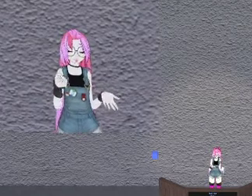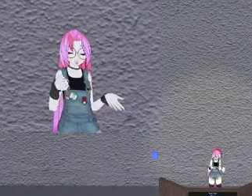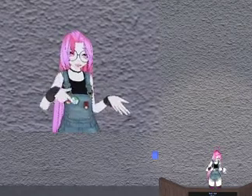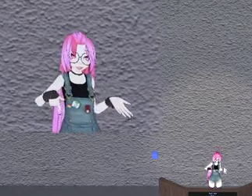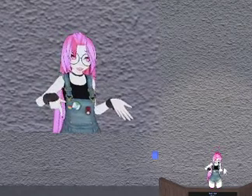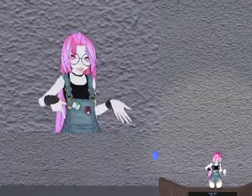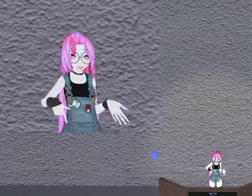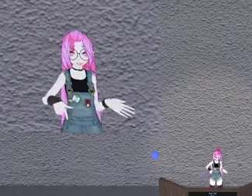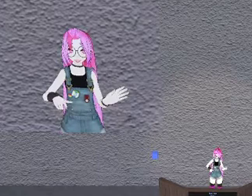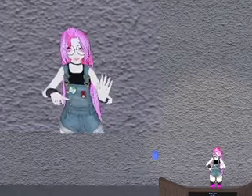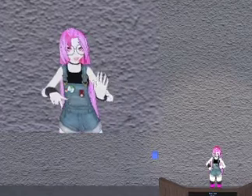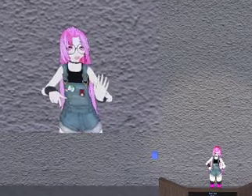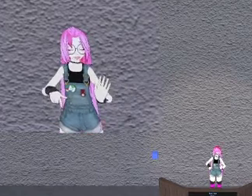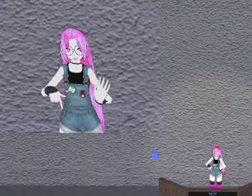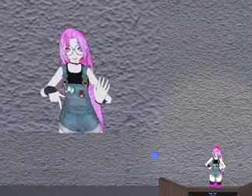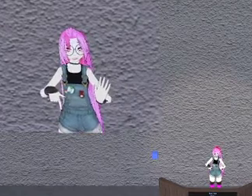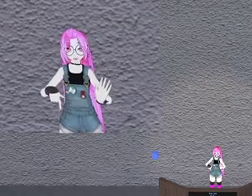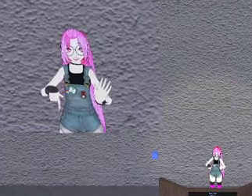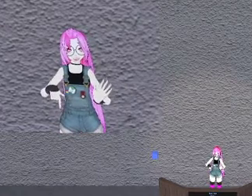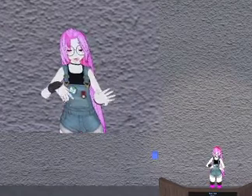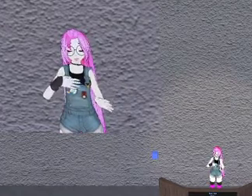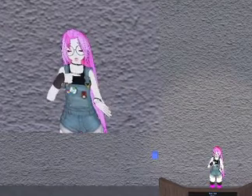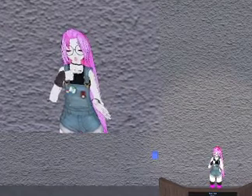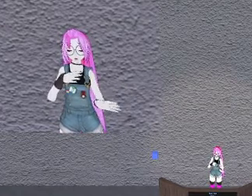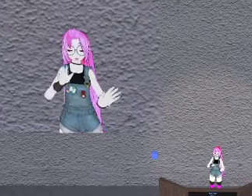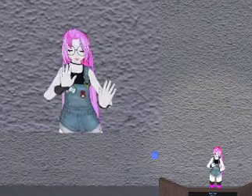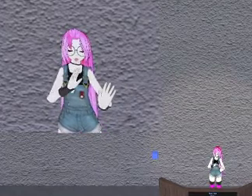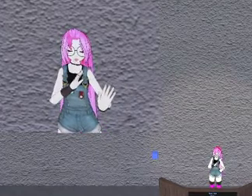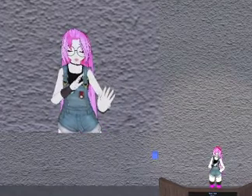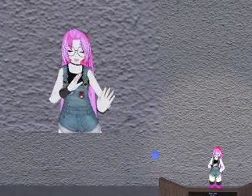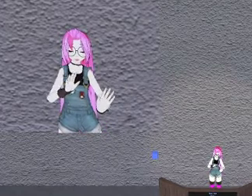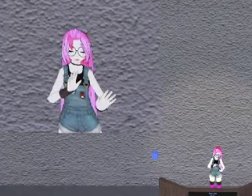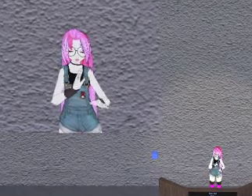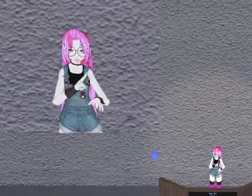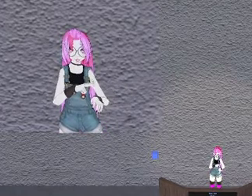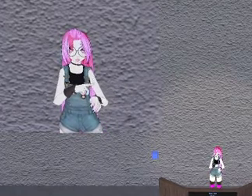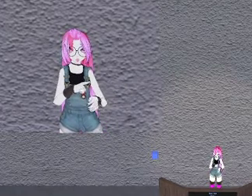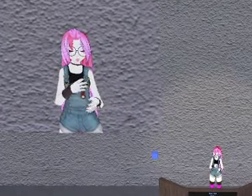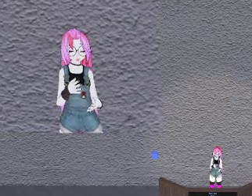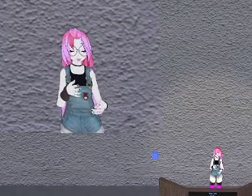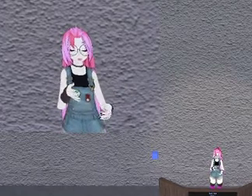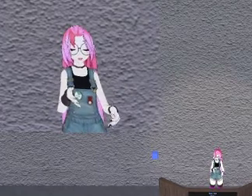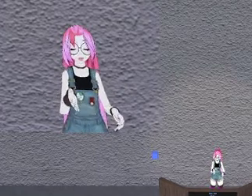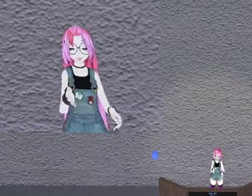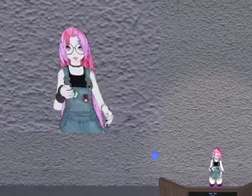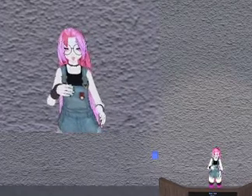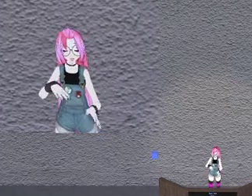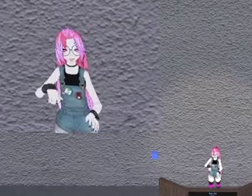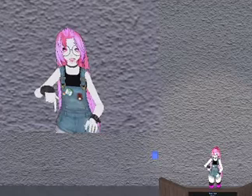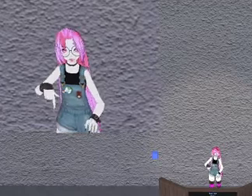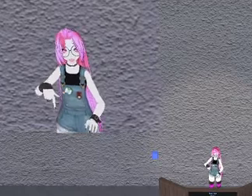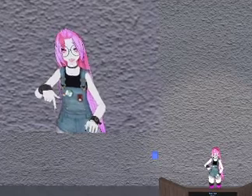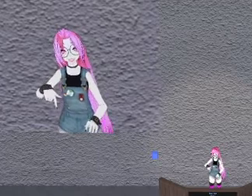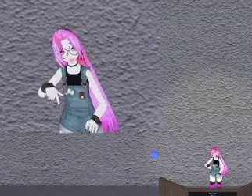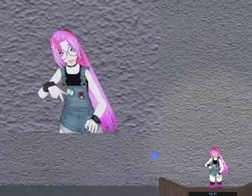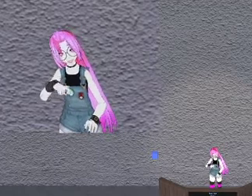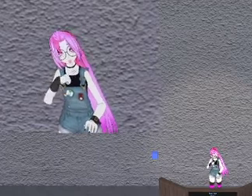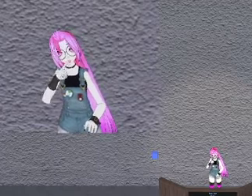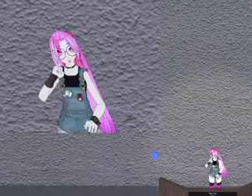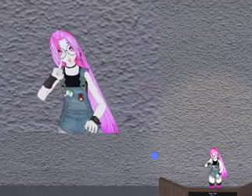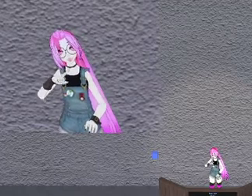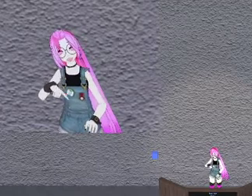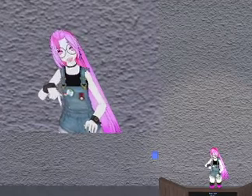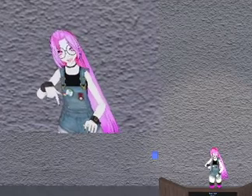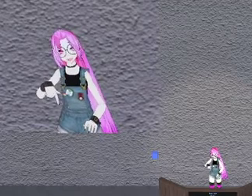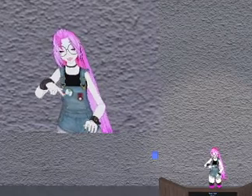is she late? And you're like, no, she's not late. You're kind of saying like, oh no, like relax. It's not here yet. But if she was like, oh yeah, she became